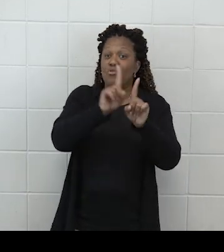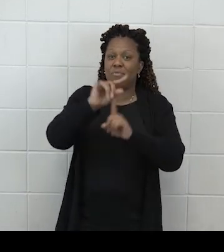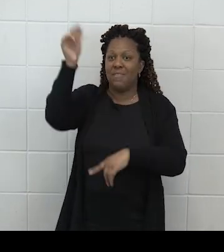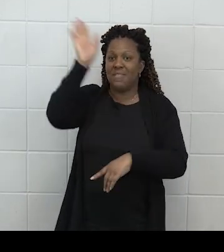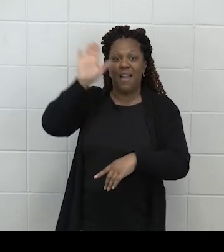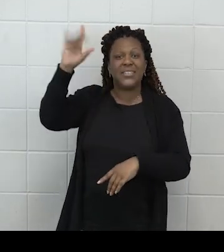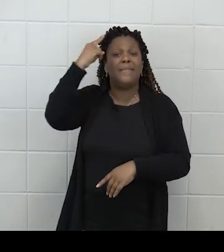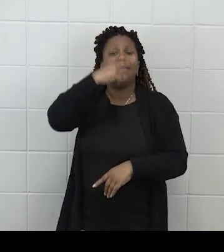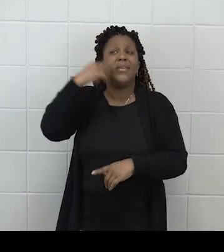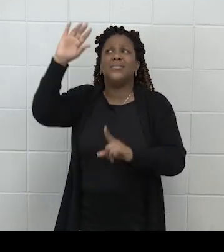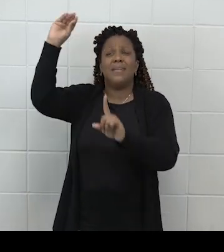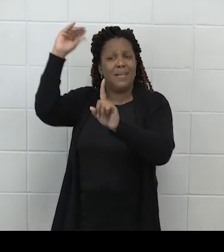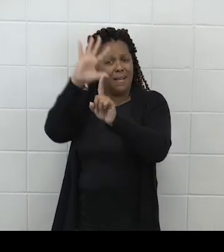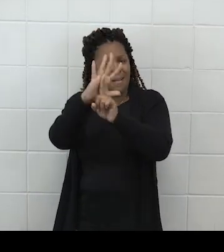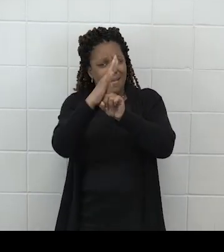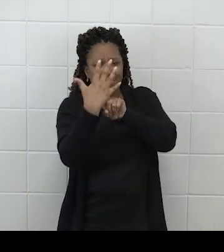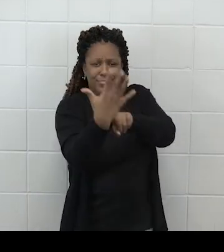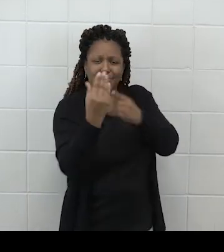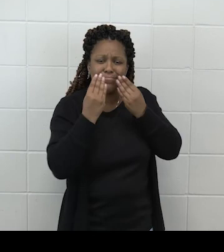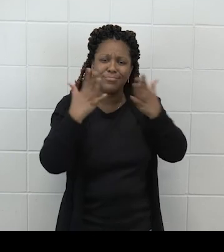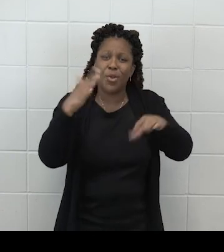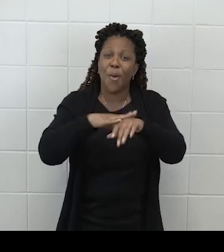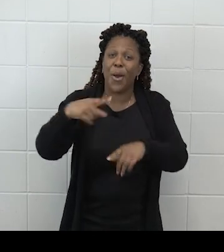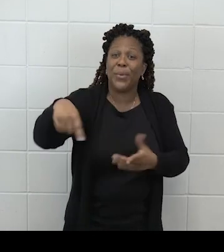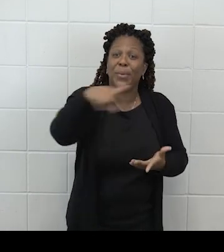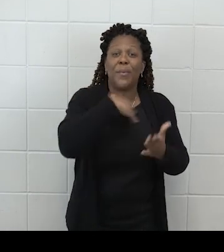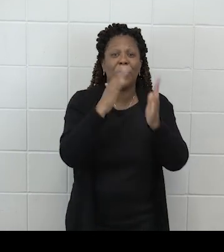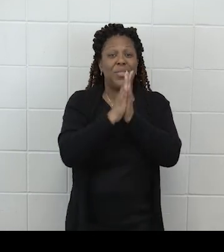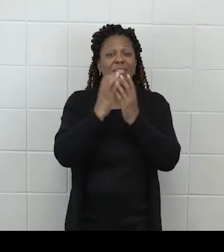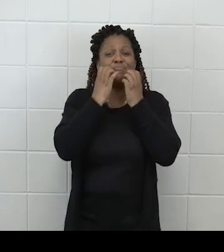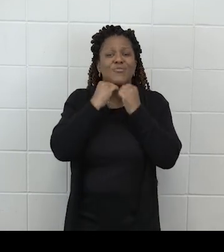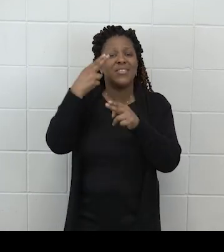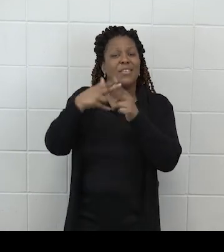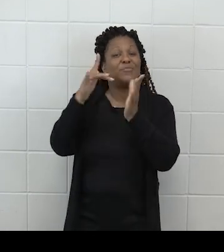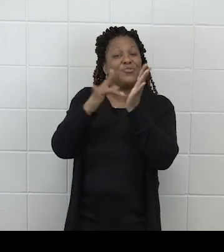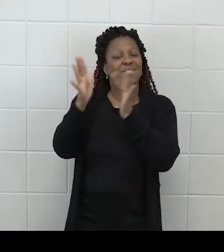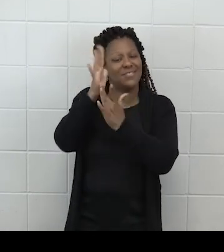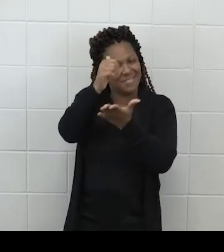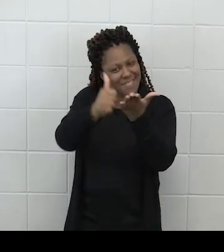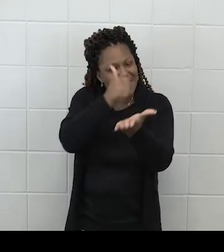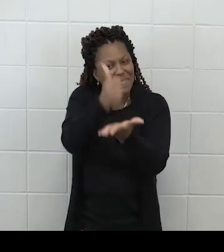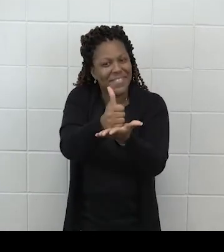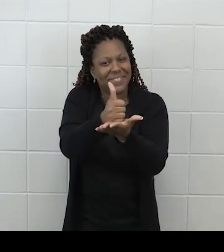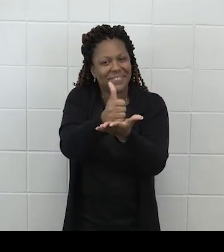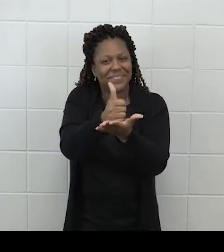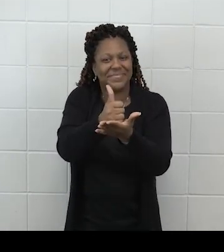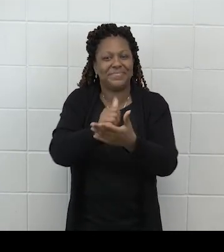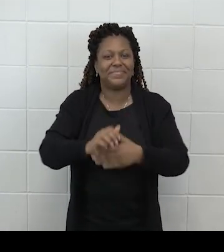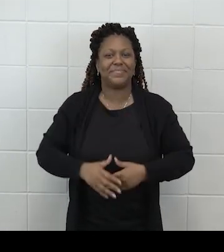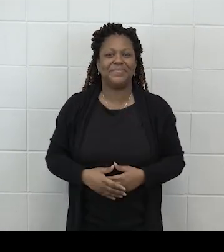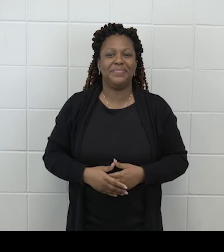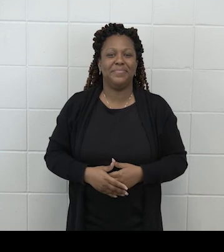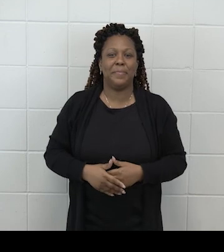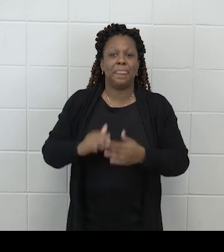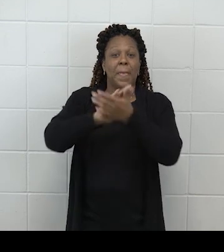you and show you mercy. These things we pray in the beloved name of Jesus. Amen. The peace